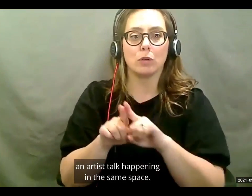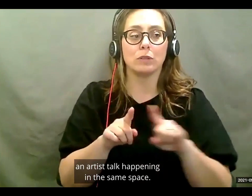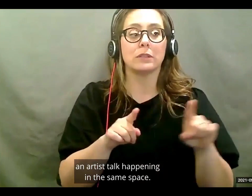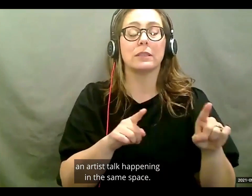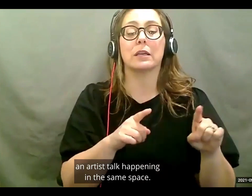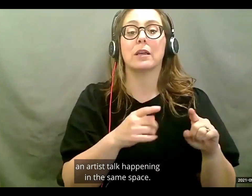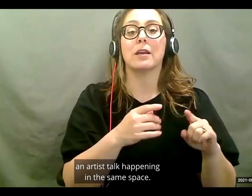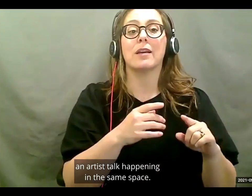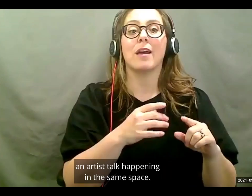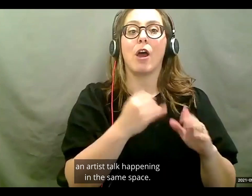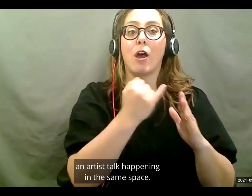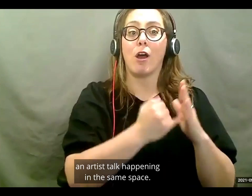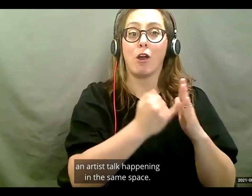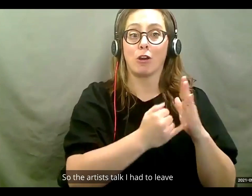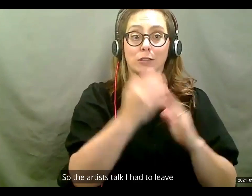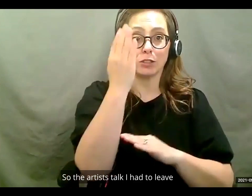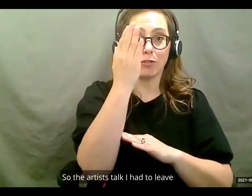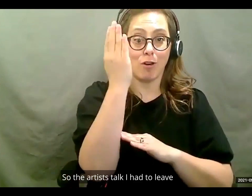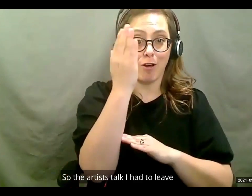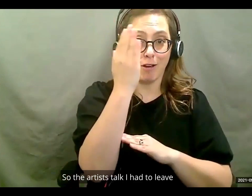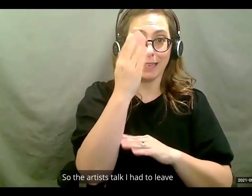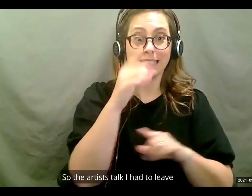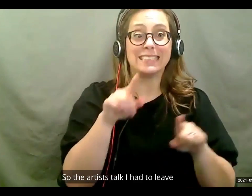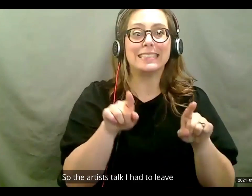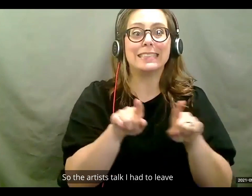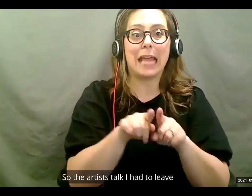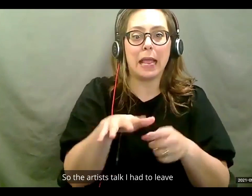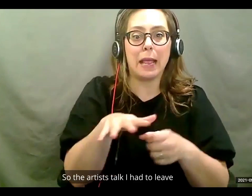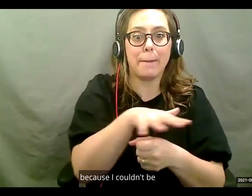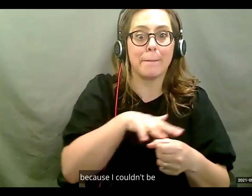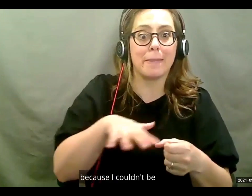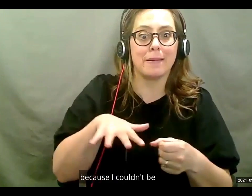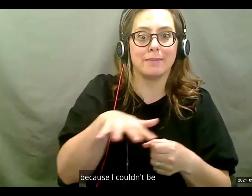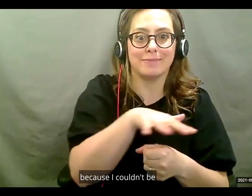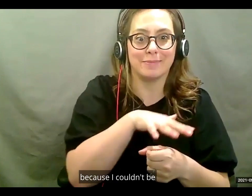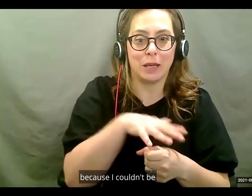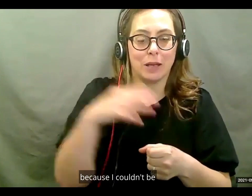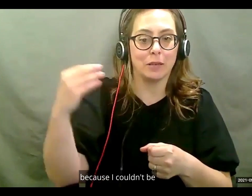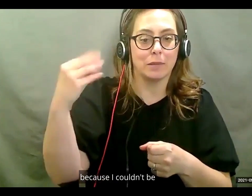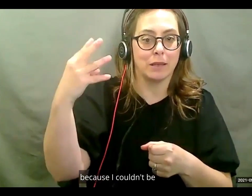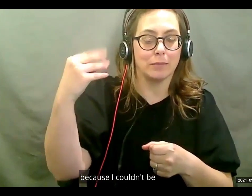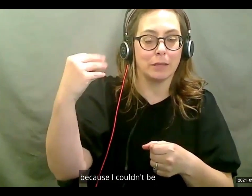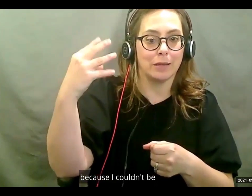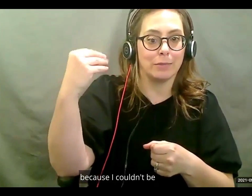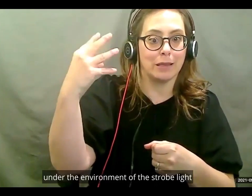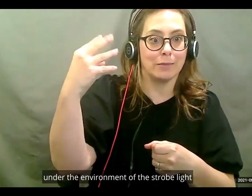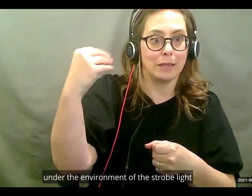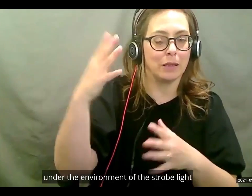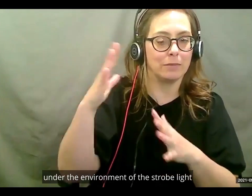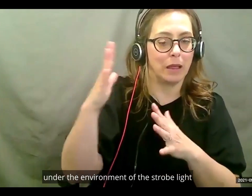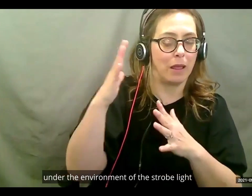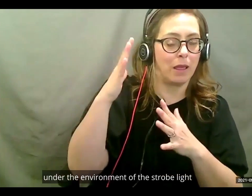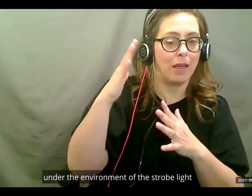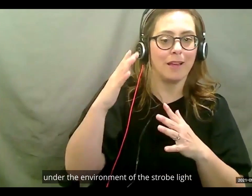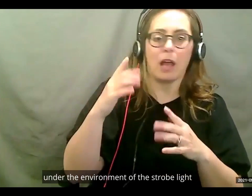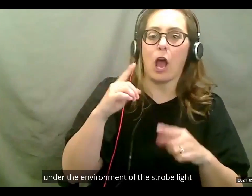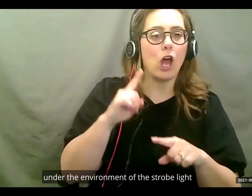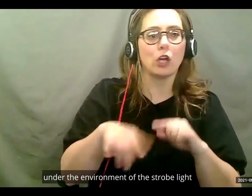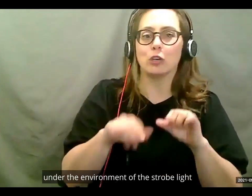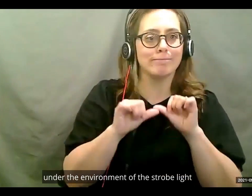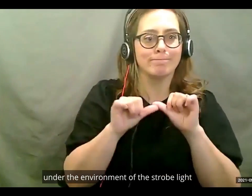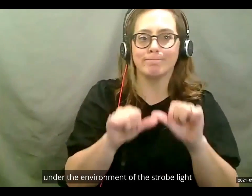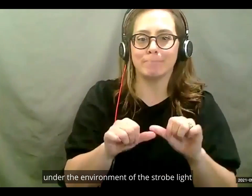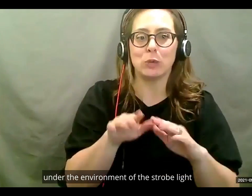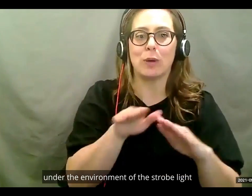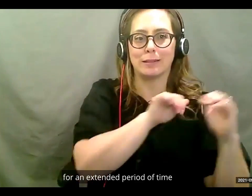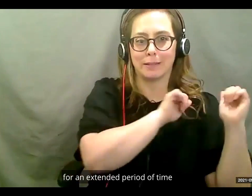talk happening in the same space. So the artist talk, I had to leave because I couldn't be under the environment of the strobe